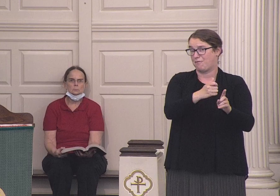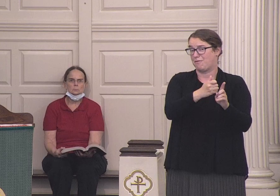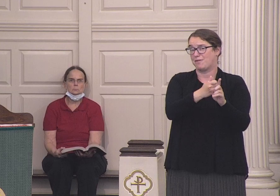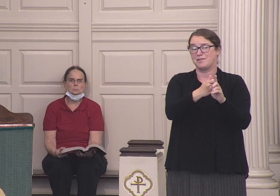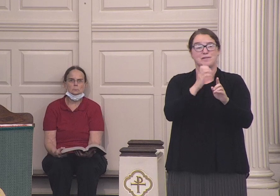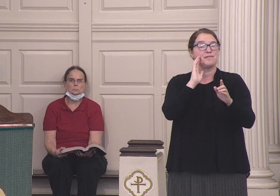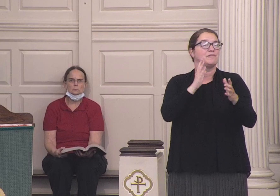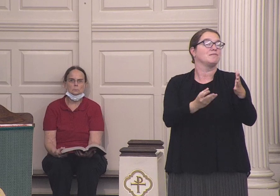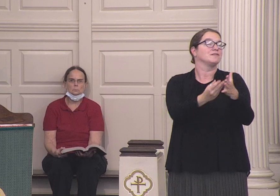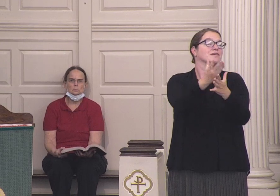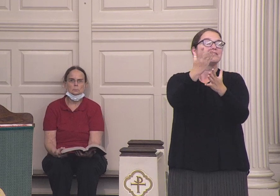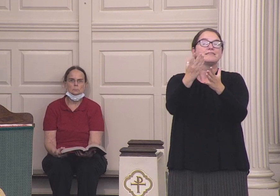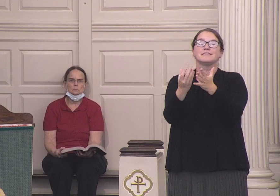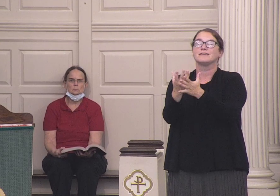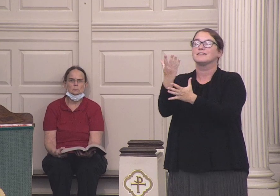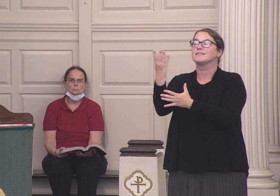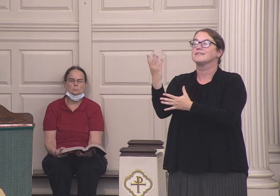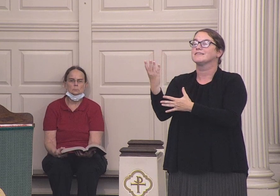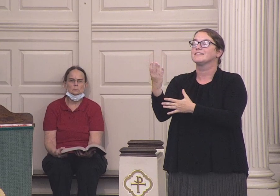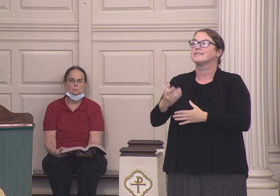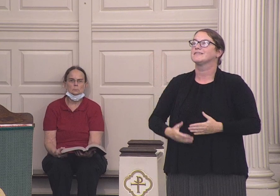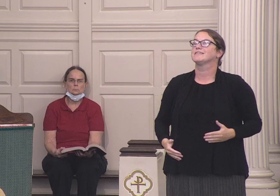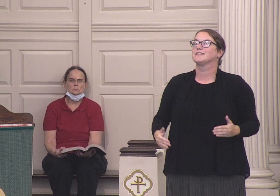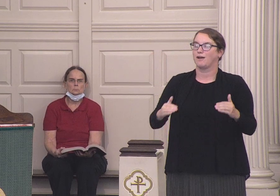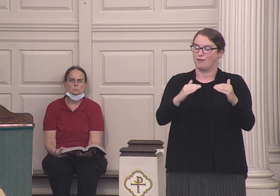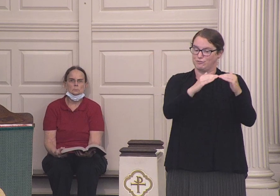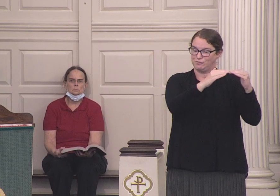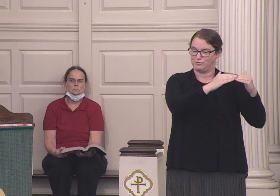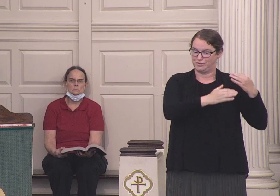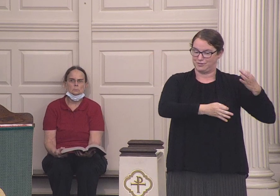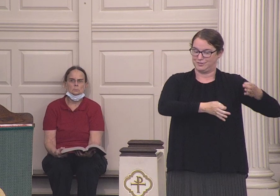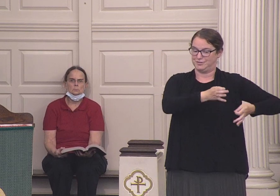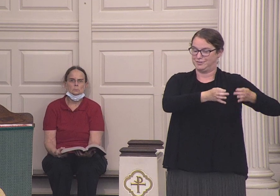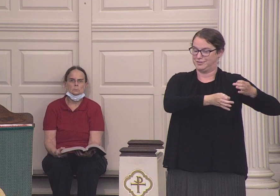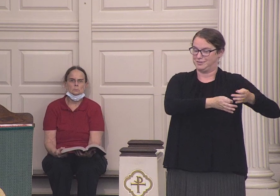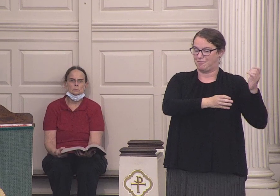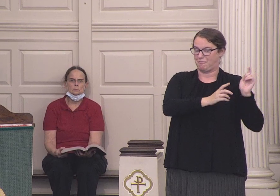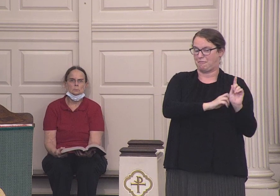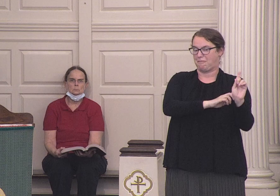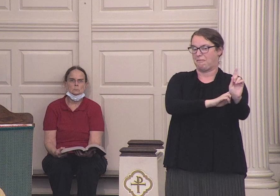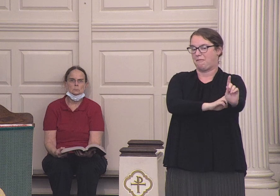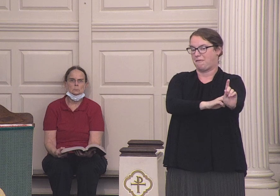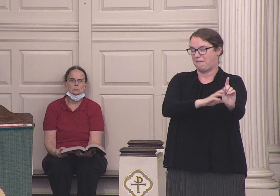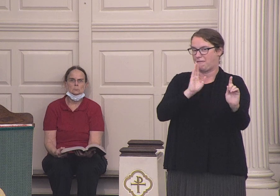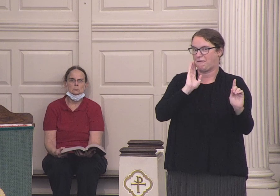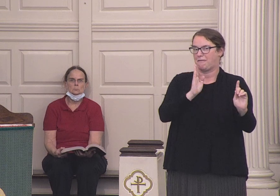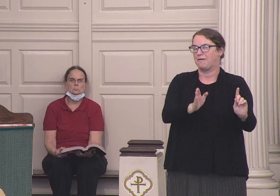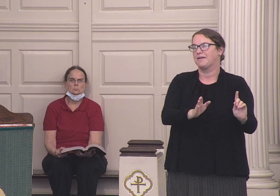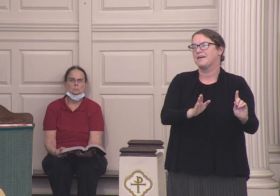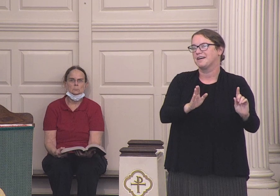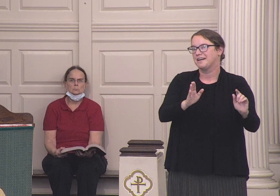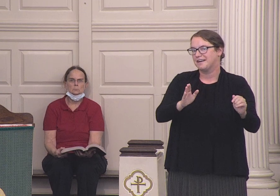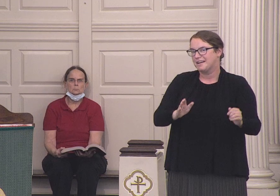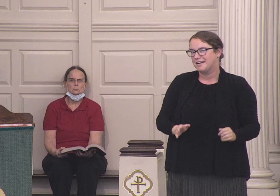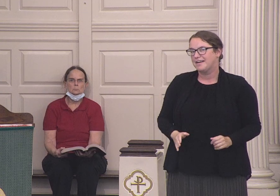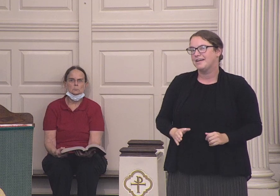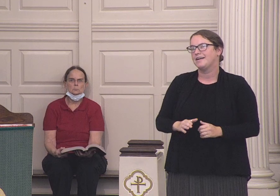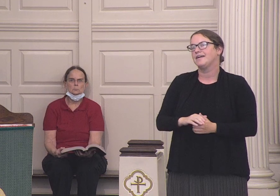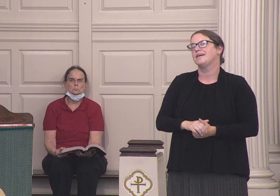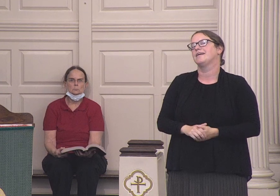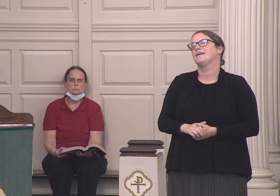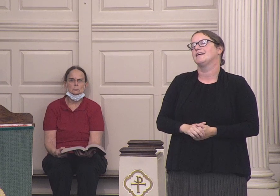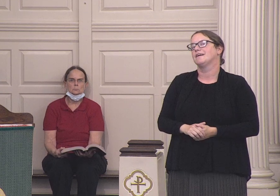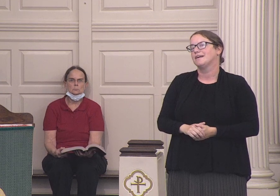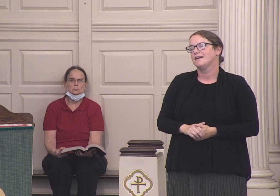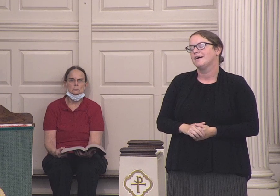increase. Justice shall walk before him and prepare